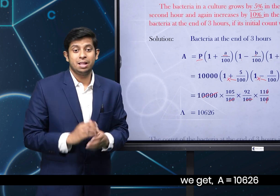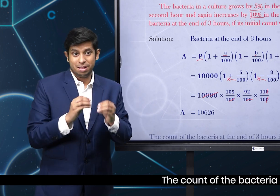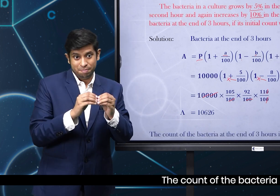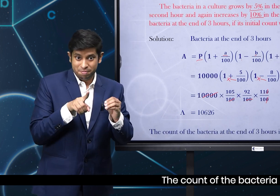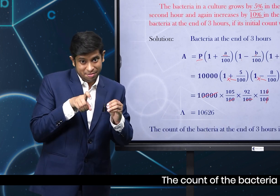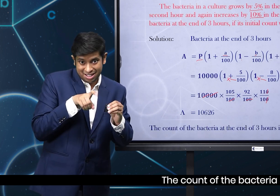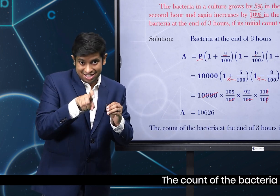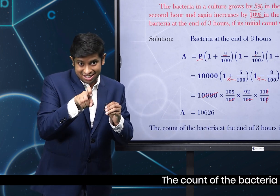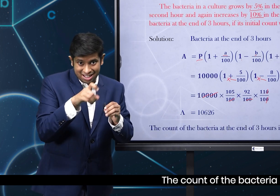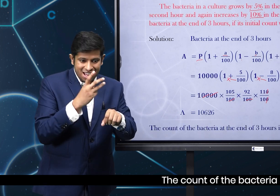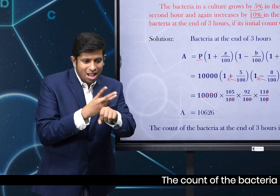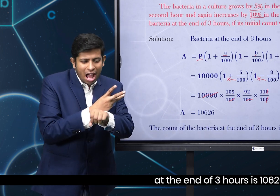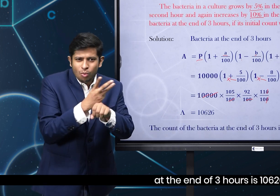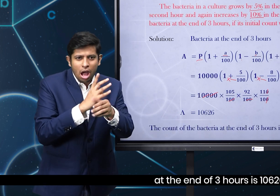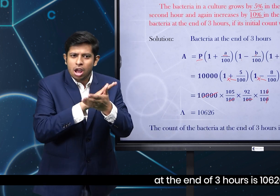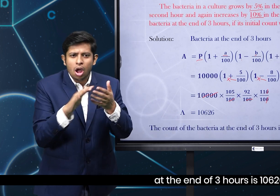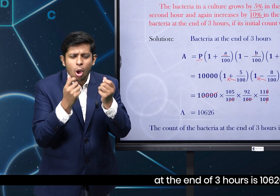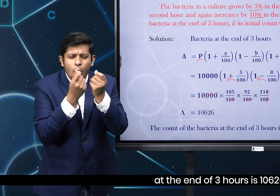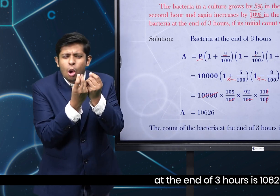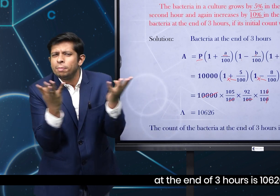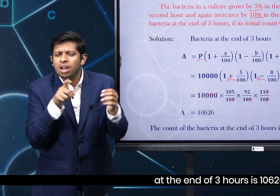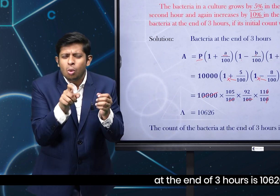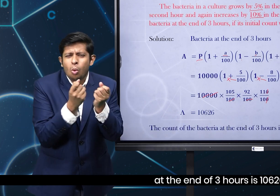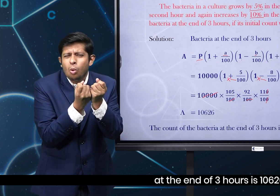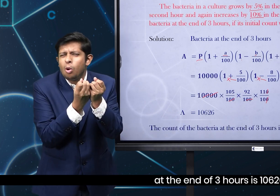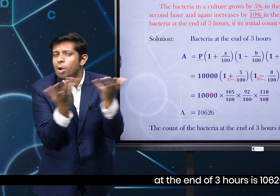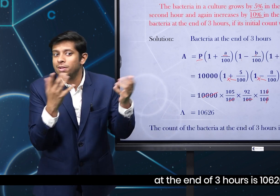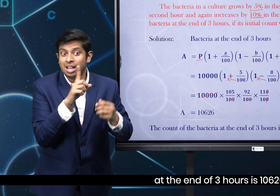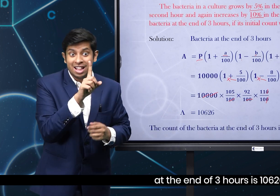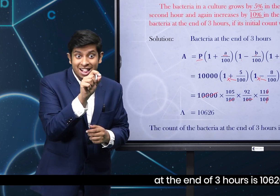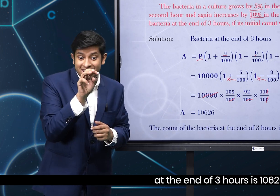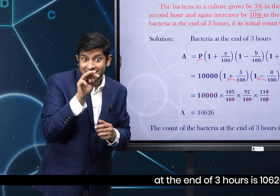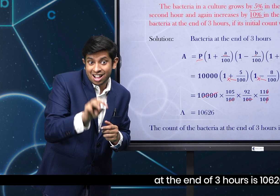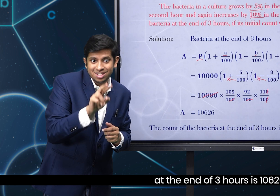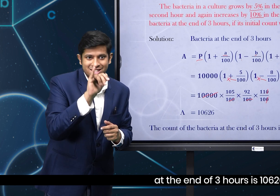The count of the bacteria at the end of 3 hours is 10,626.